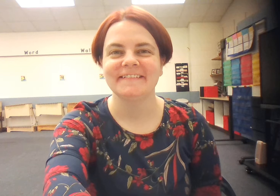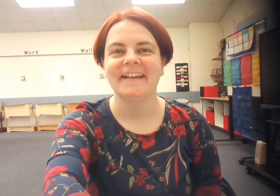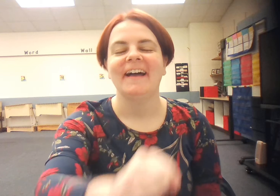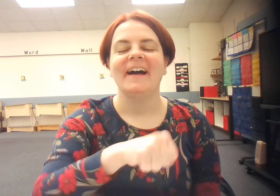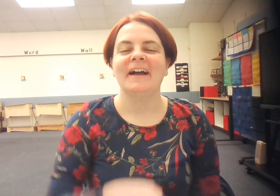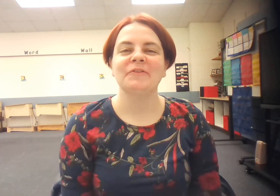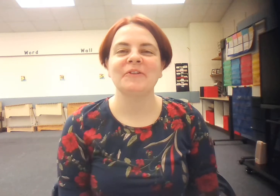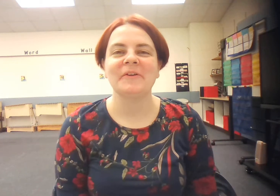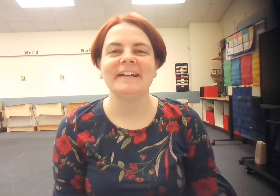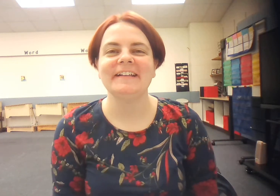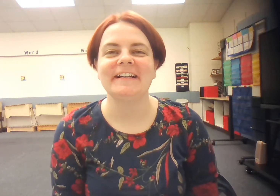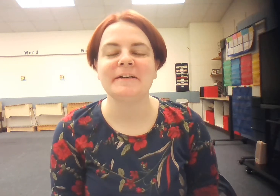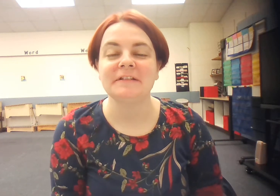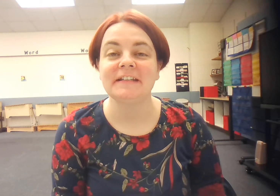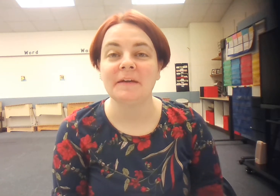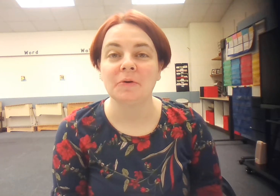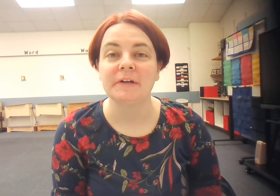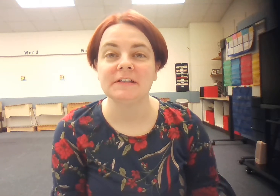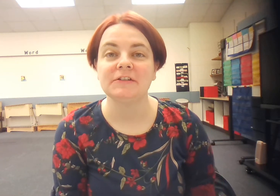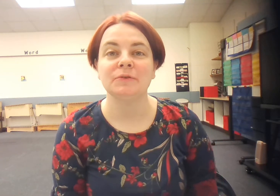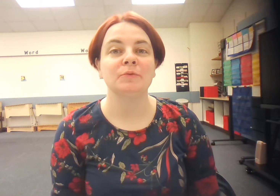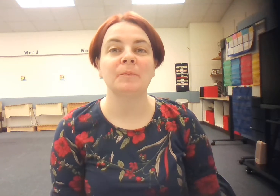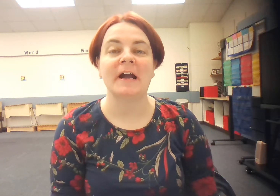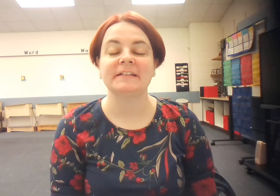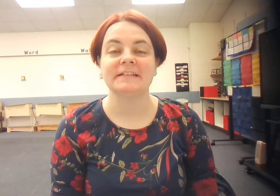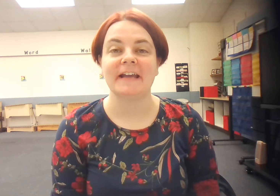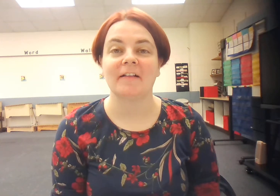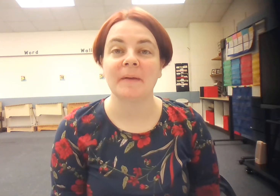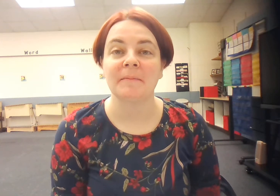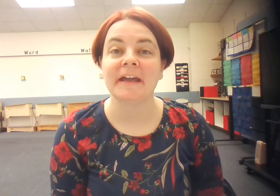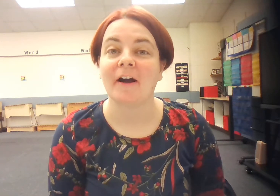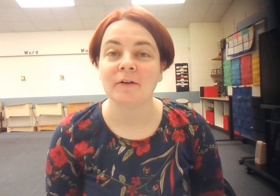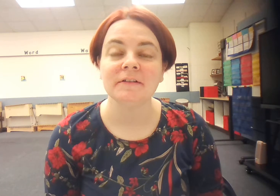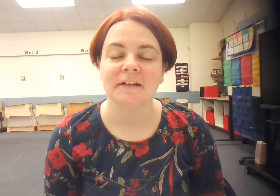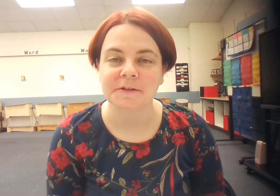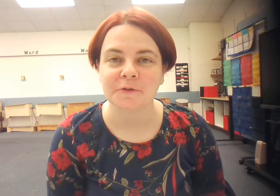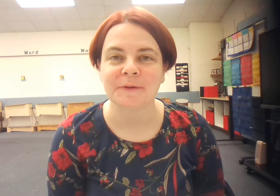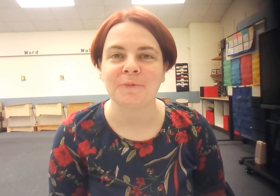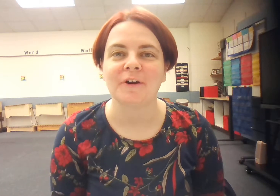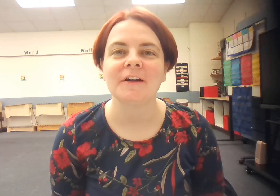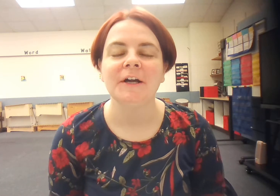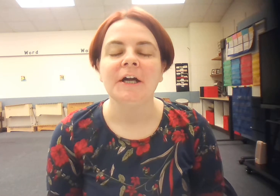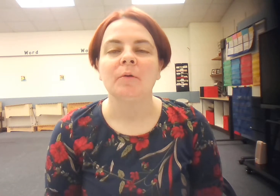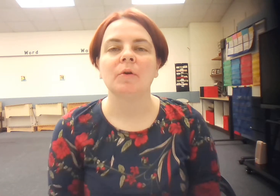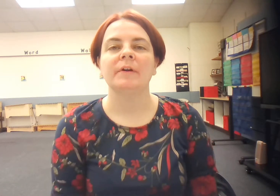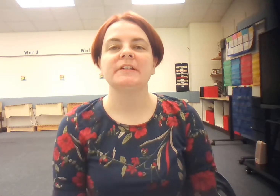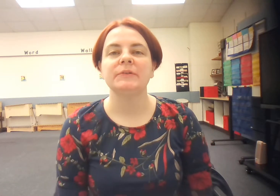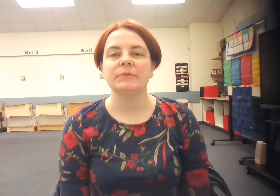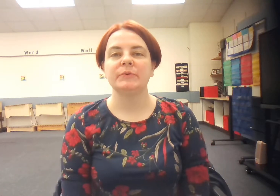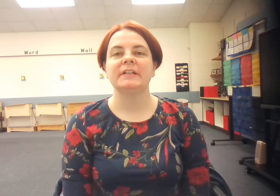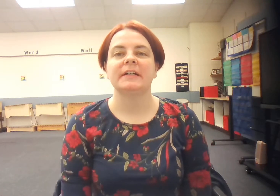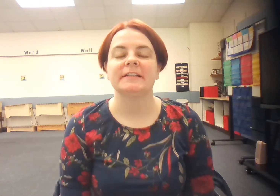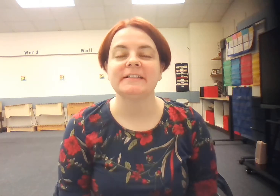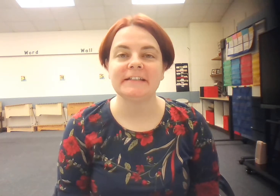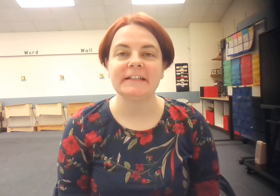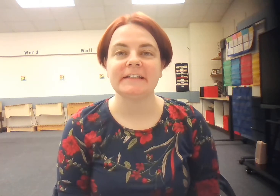Hi, fourth grade. Today we're going to practice Alabama Gal a little bit more. We're going to sing it